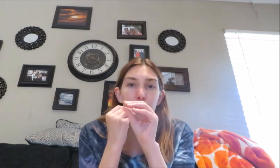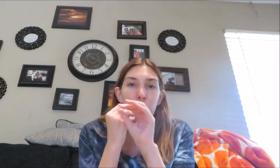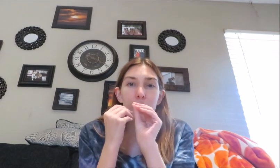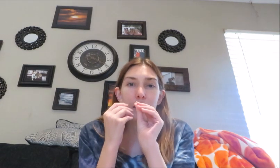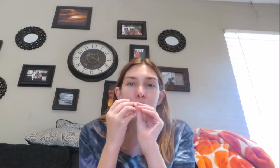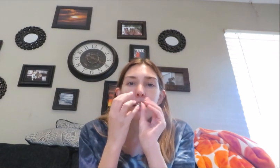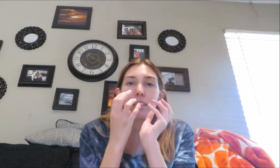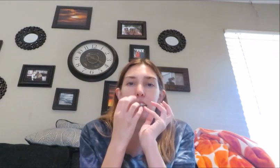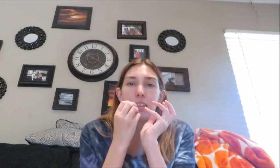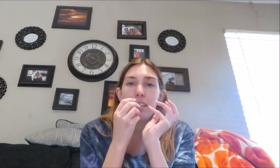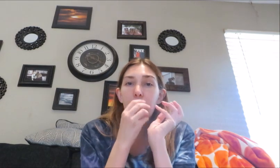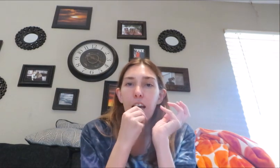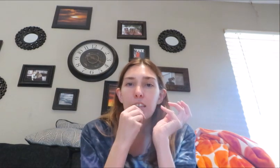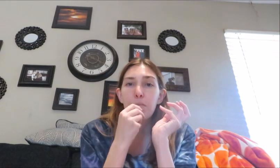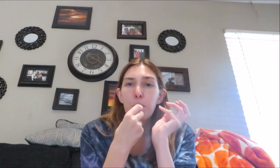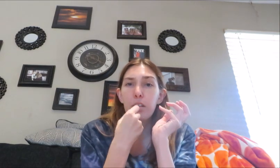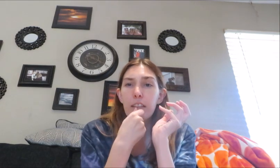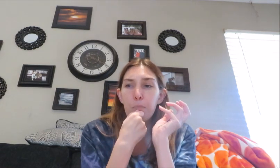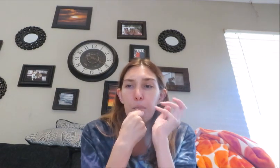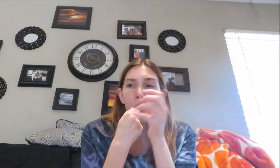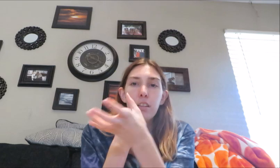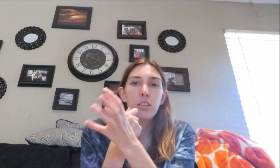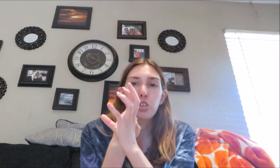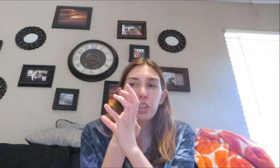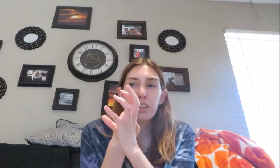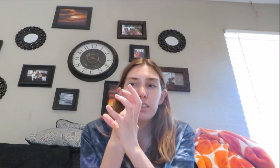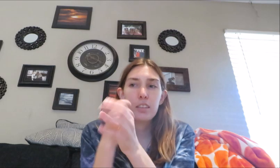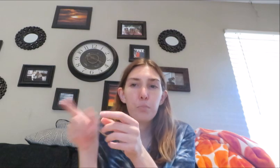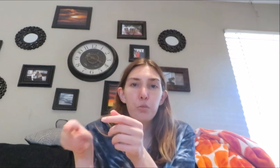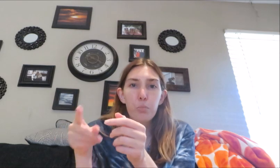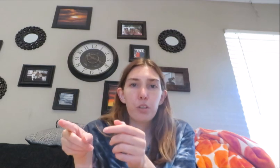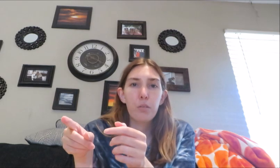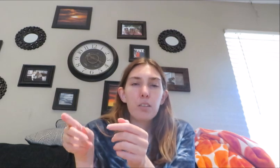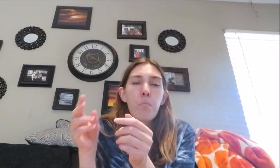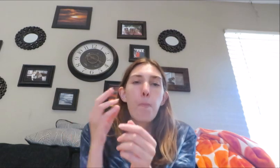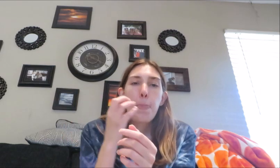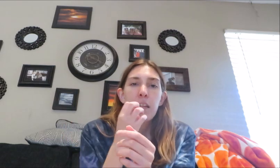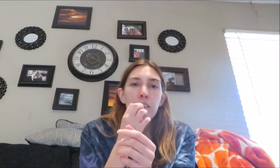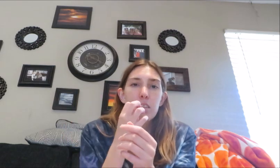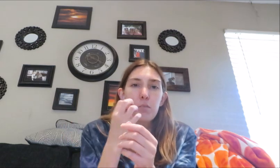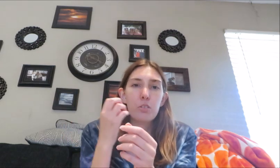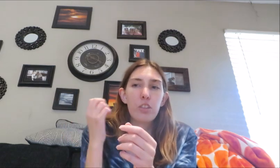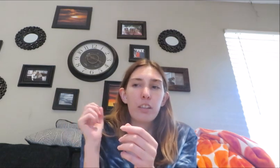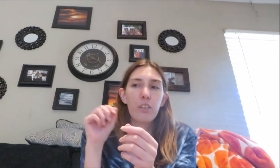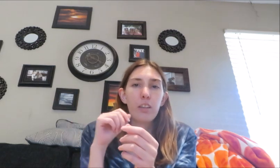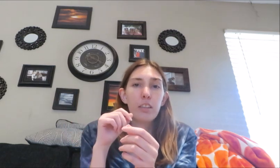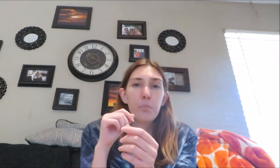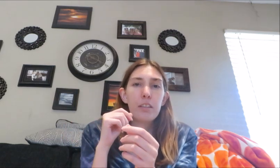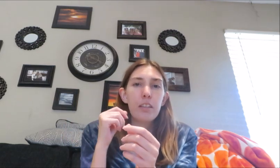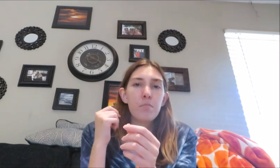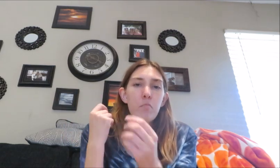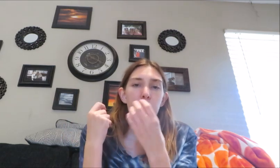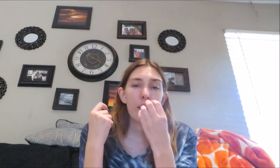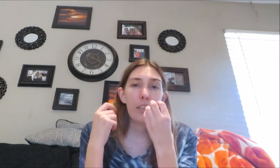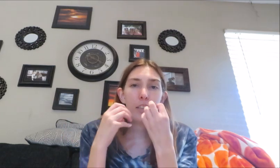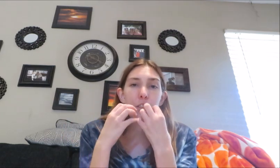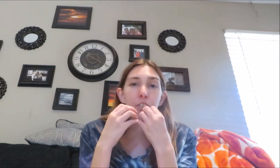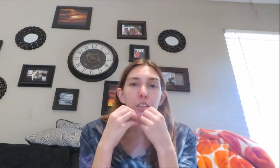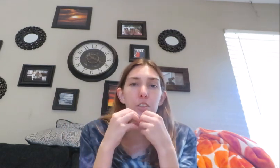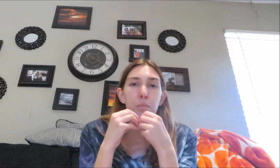drink it, like say, like as I've been putting it in my mouth and then drinking it since I put the whipped cream on, since I've been drinking it rather than dipping it, that actually literally just makes